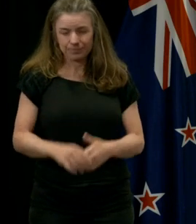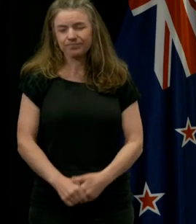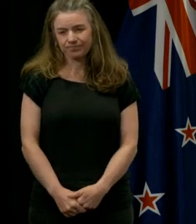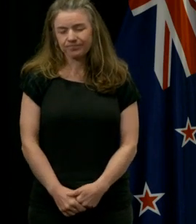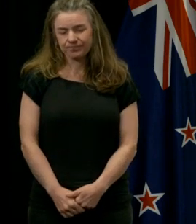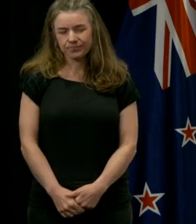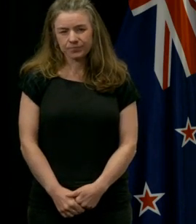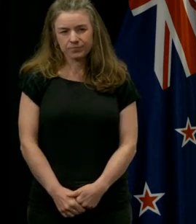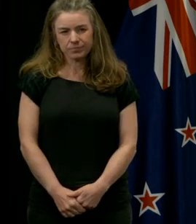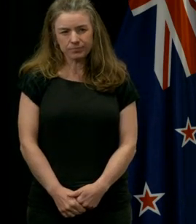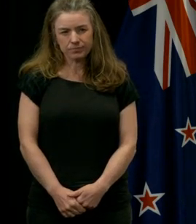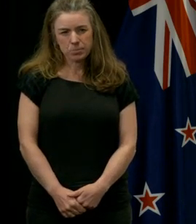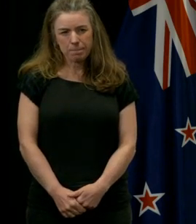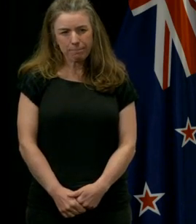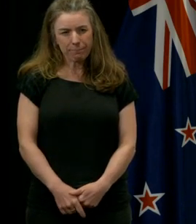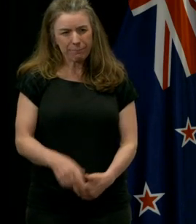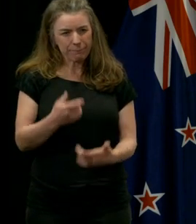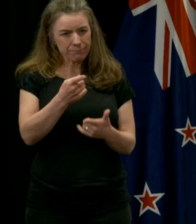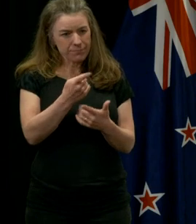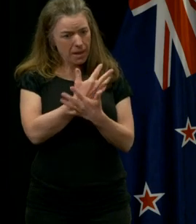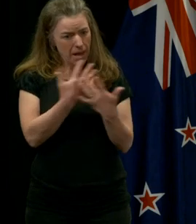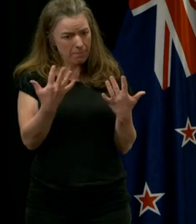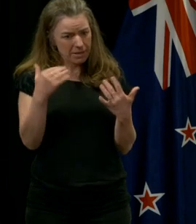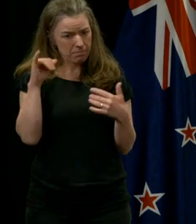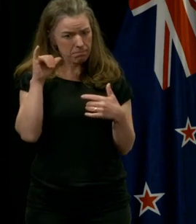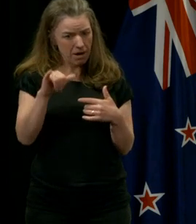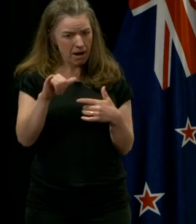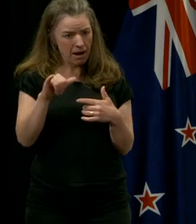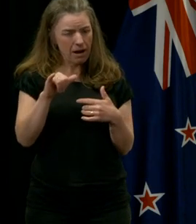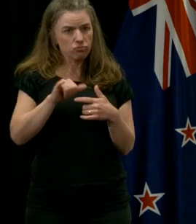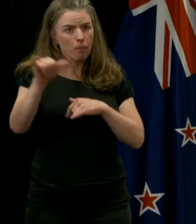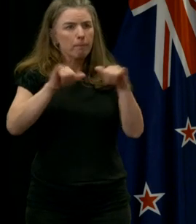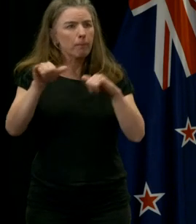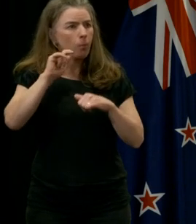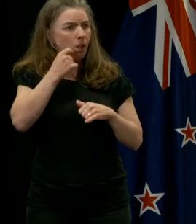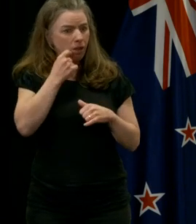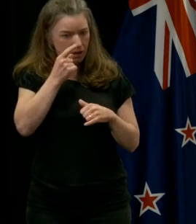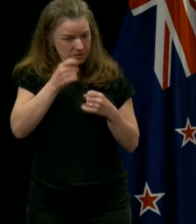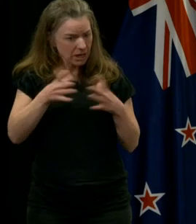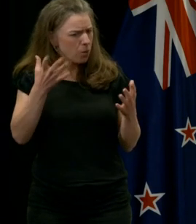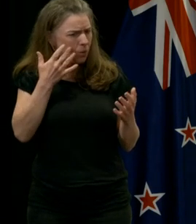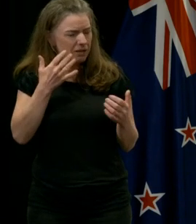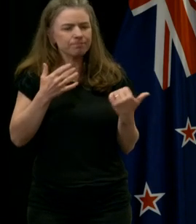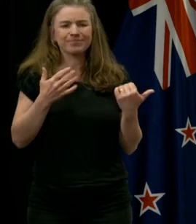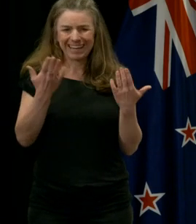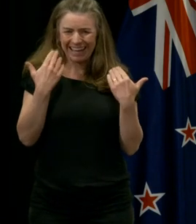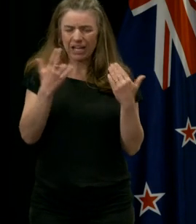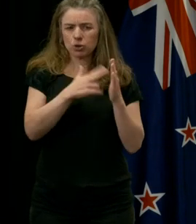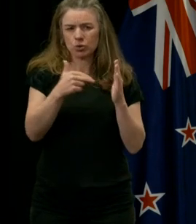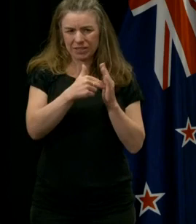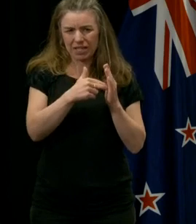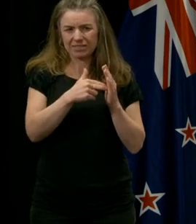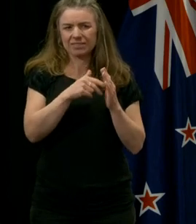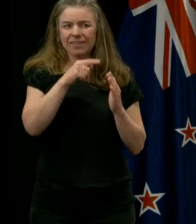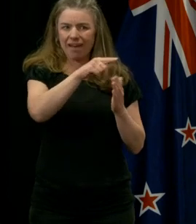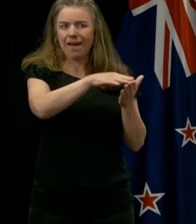home. What flights are you looking at, and could they be taking off as soon as next week? Oh, again, as I say, Air New Zealand has been our link